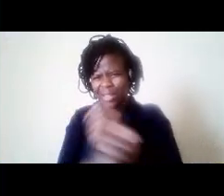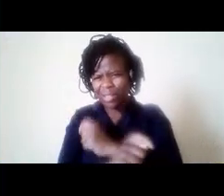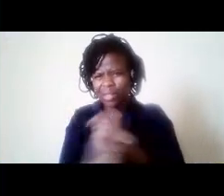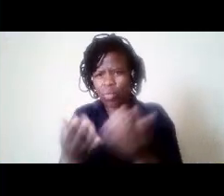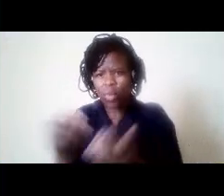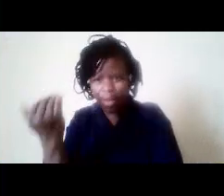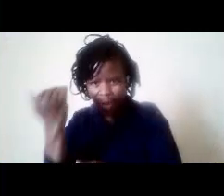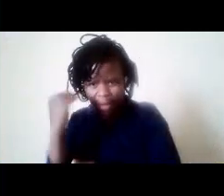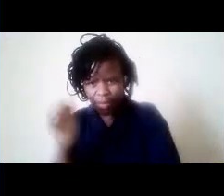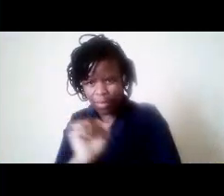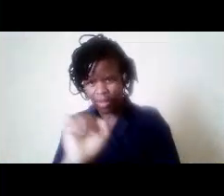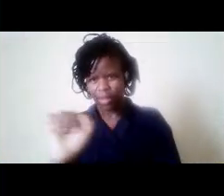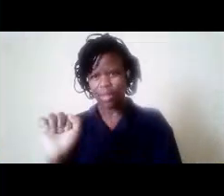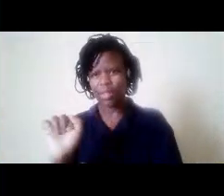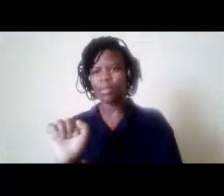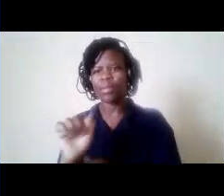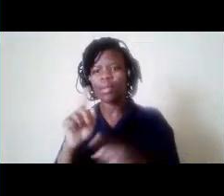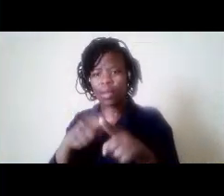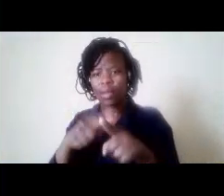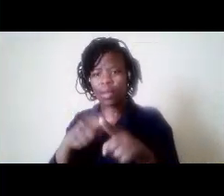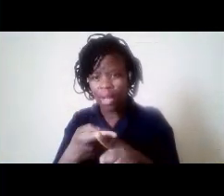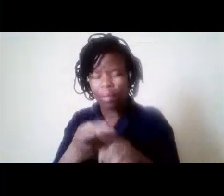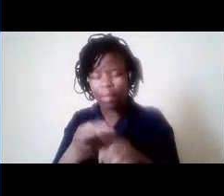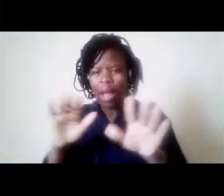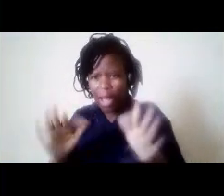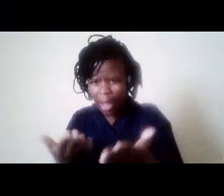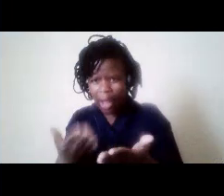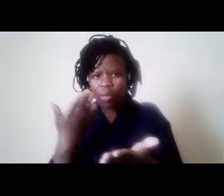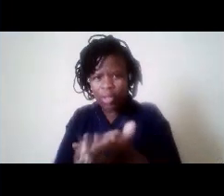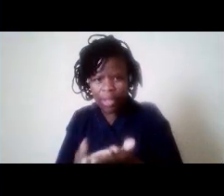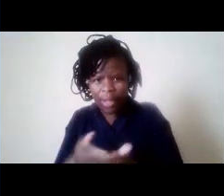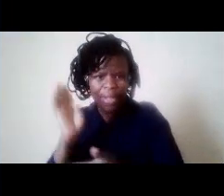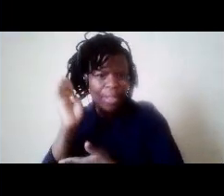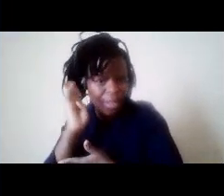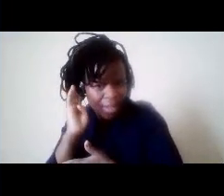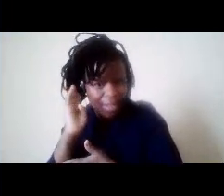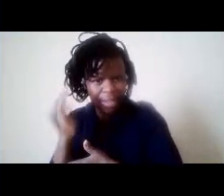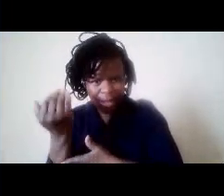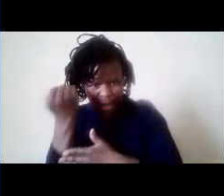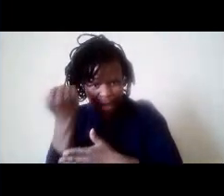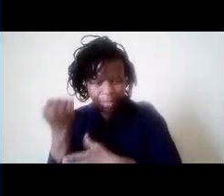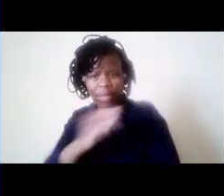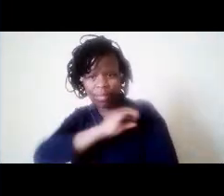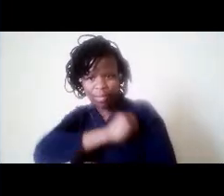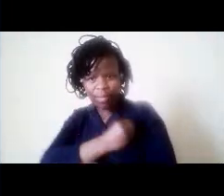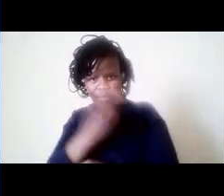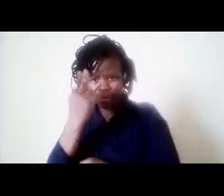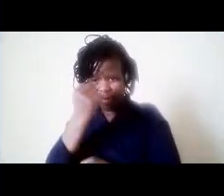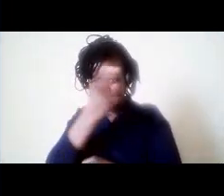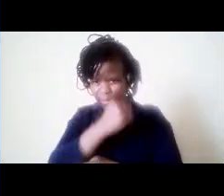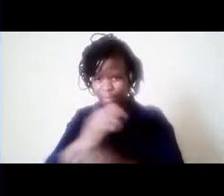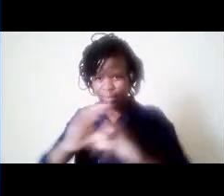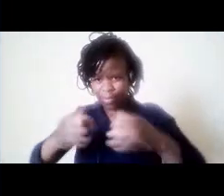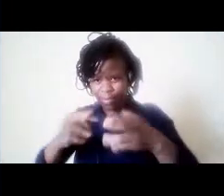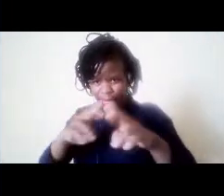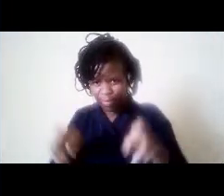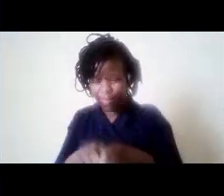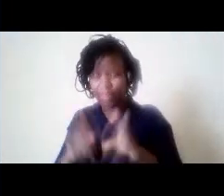example of how to listen to the experience of visually impaired learners in our classrooms, I often talk about the following